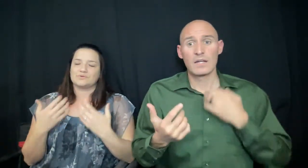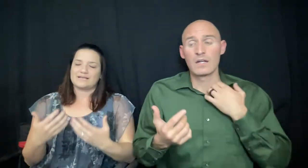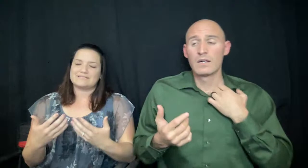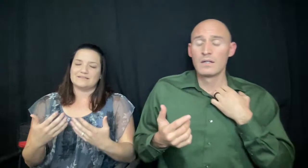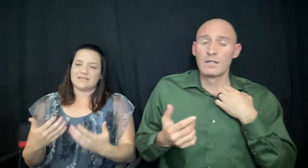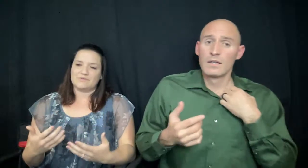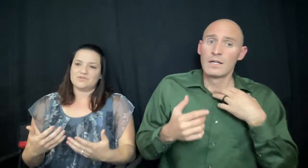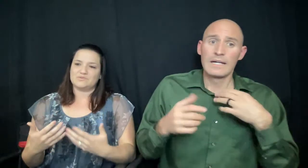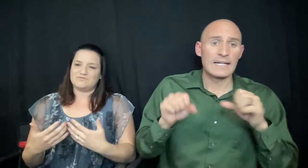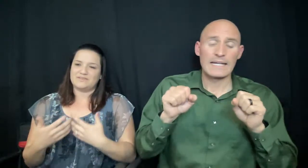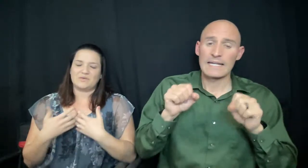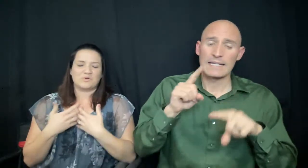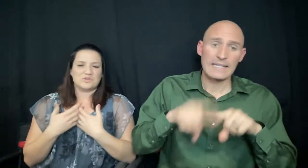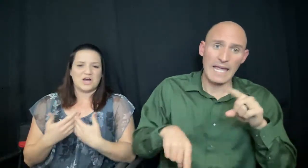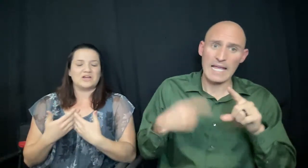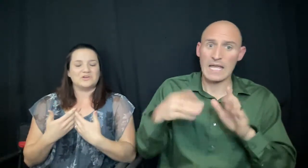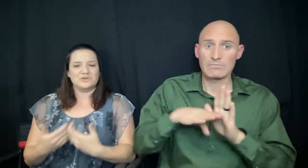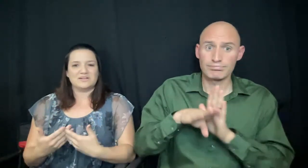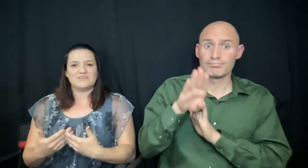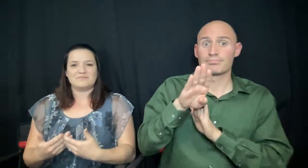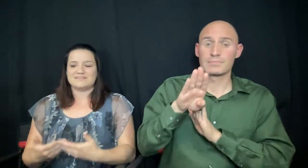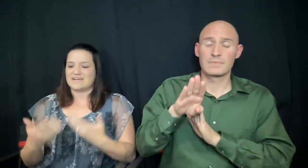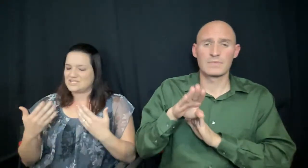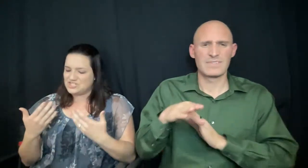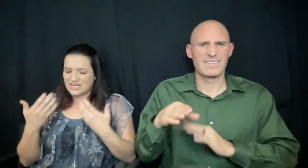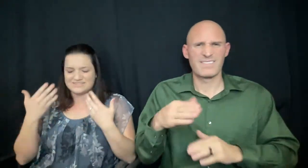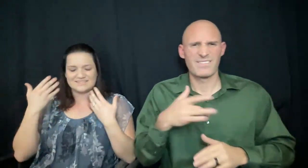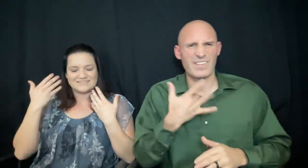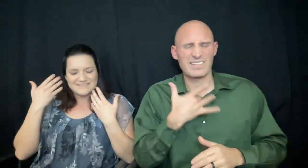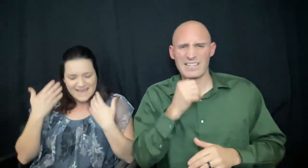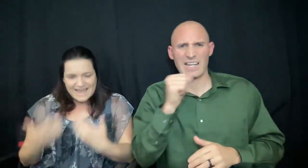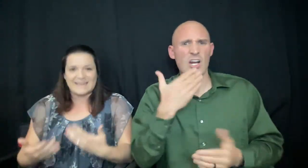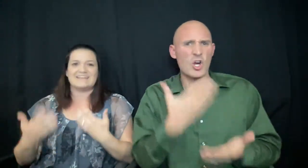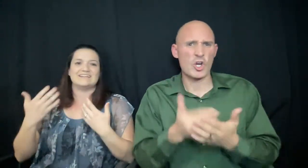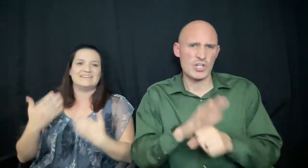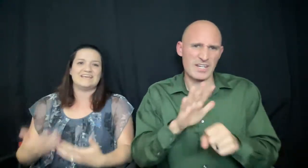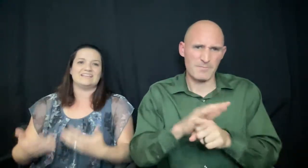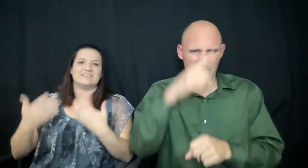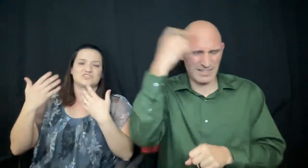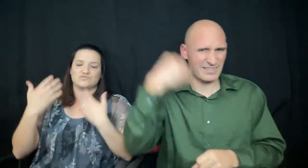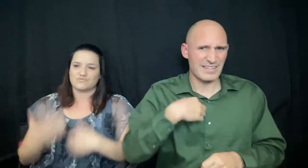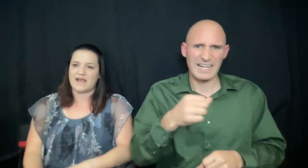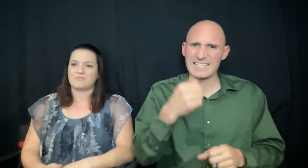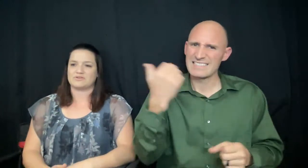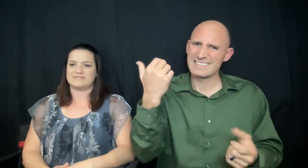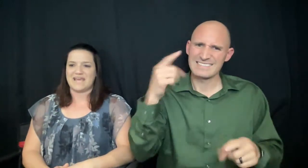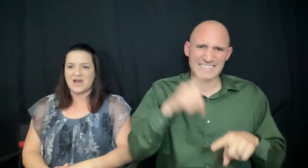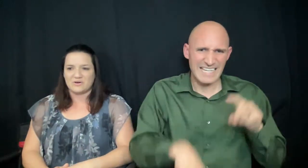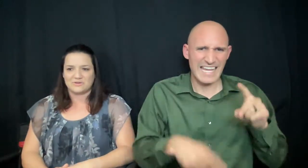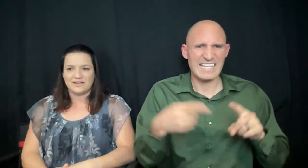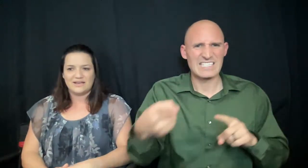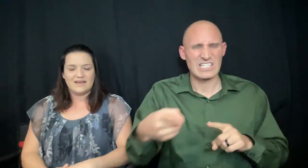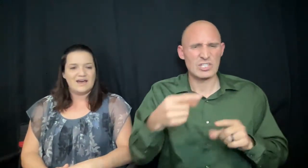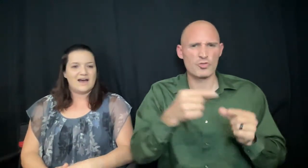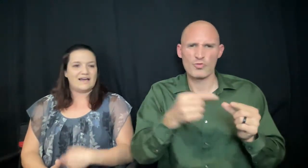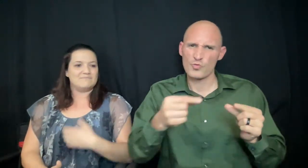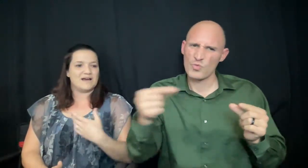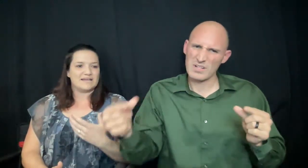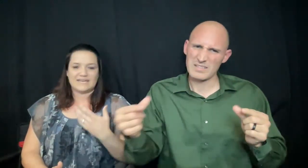progress in the language. We feel like we're not good enough because I just can't get this grammar down. I'm not getting